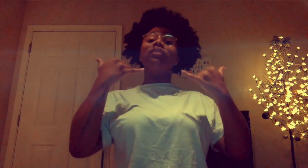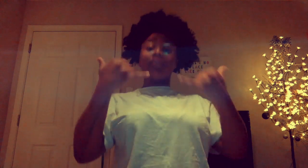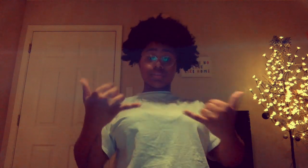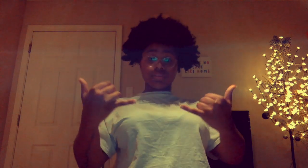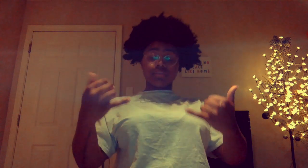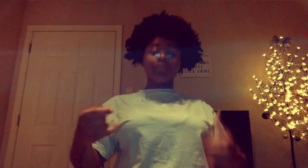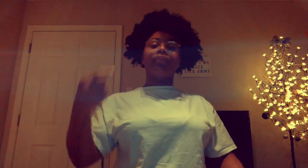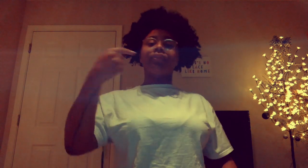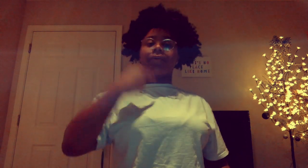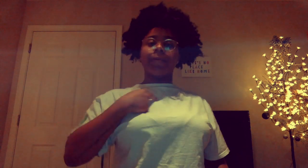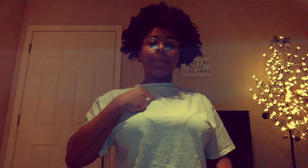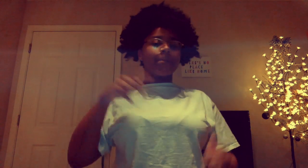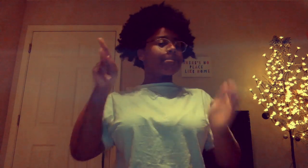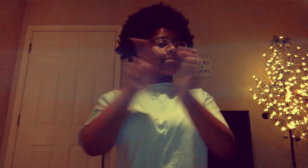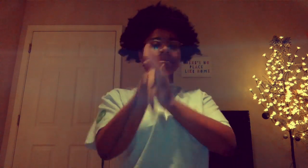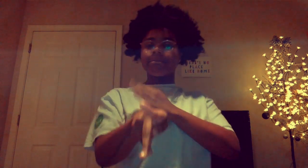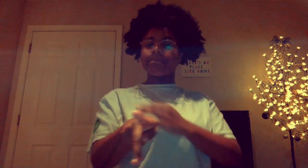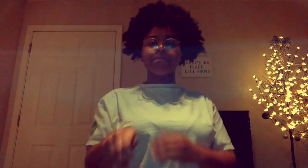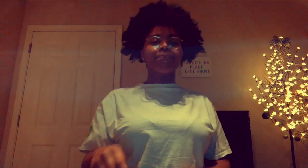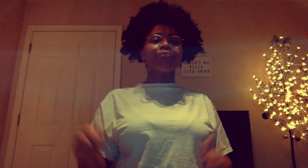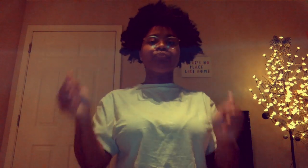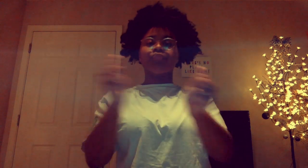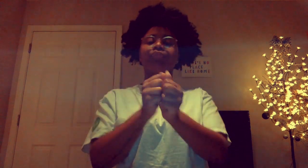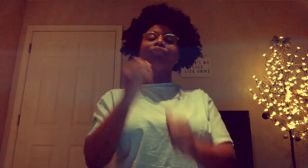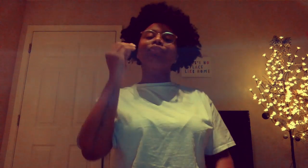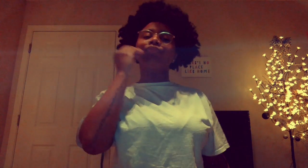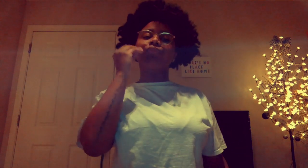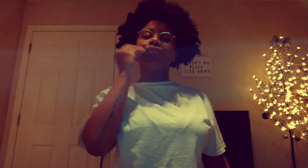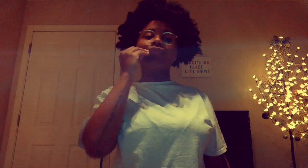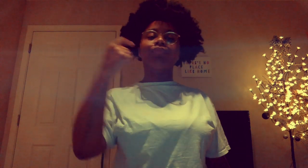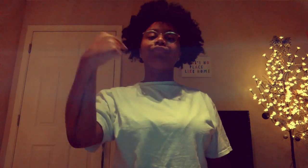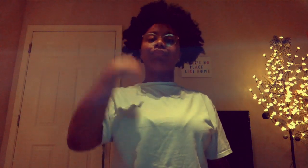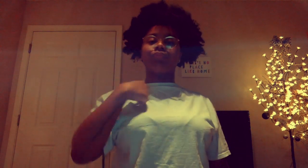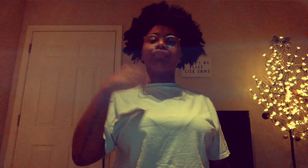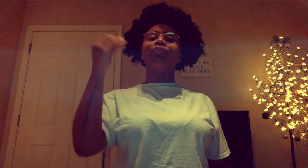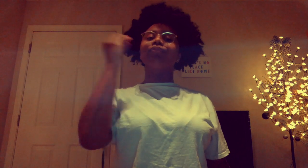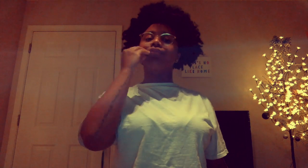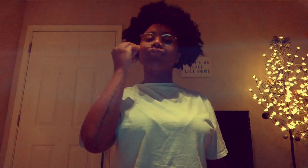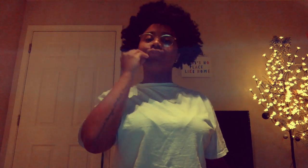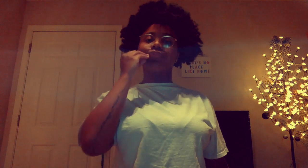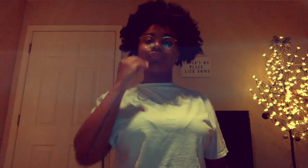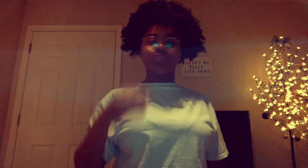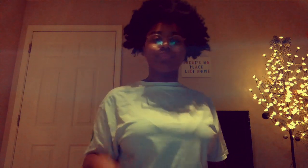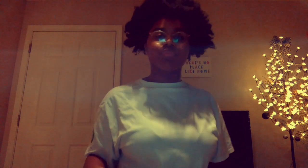I learned a valuable lesson to always be careful with the food I eat.